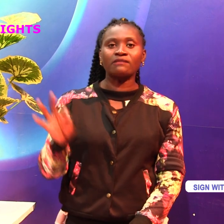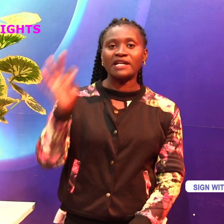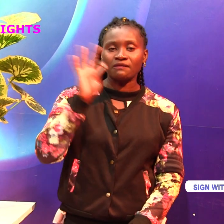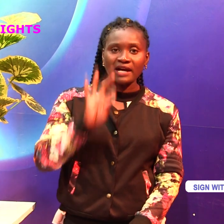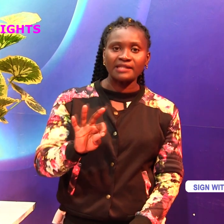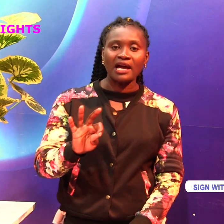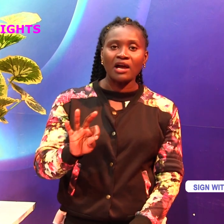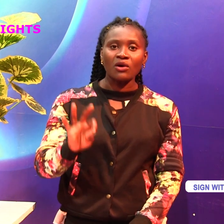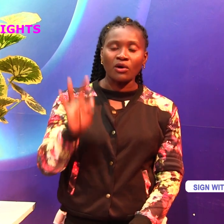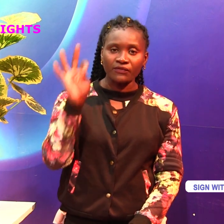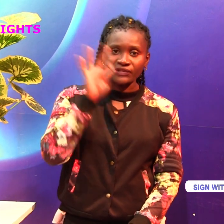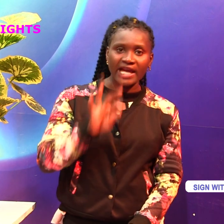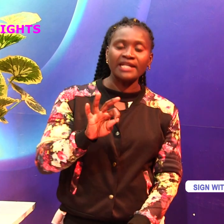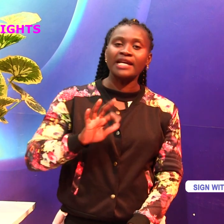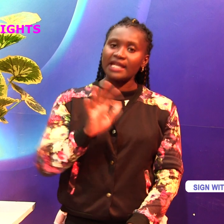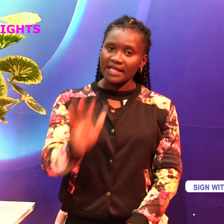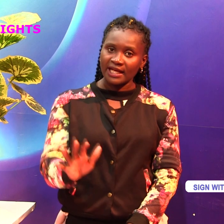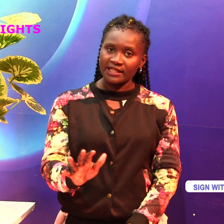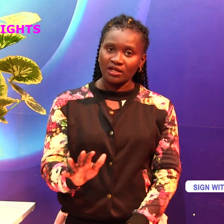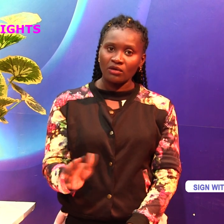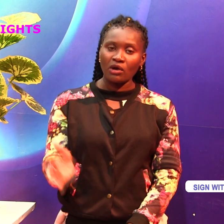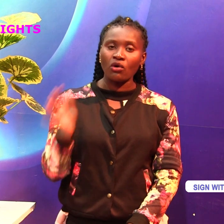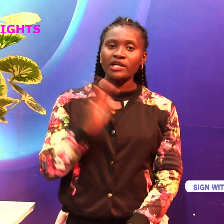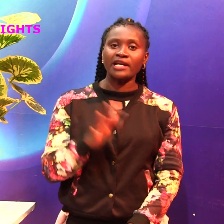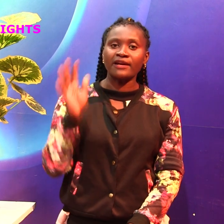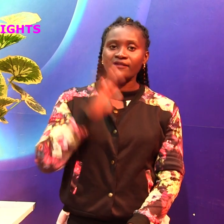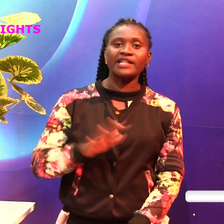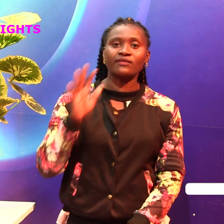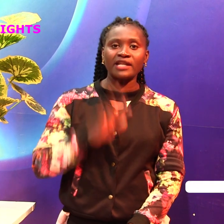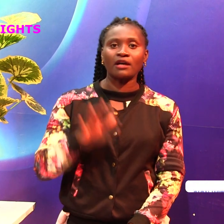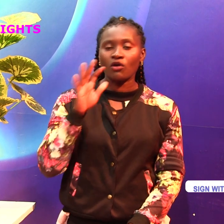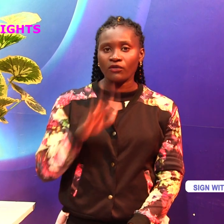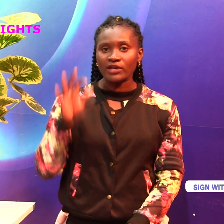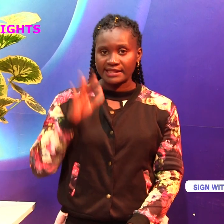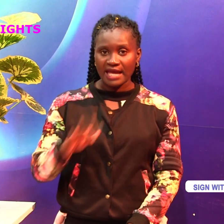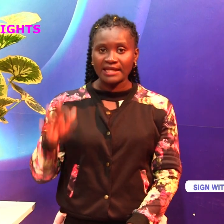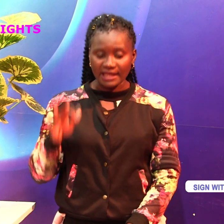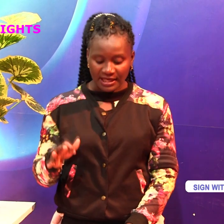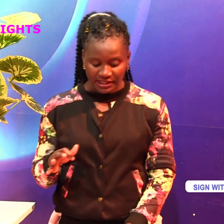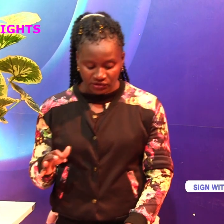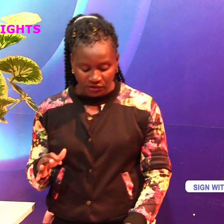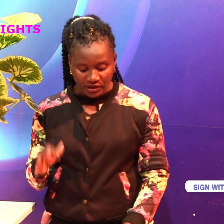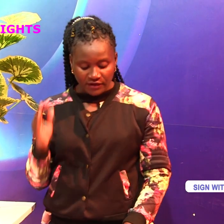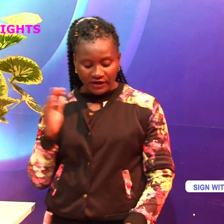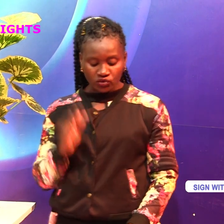vice versa of signed English. We are going the vice versa of signed English. So